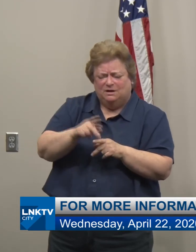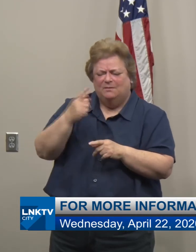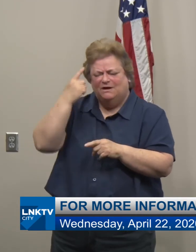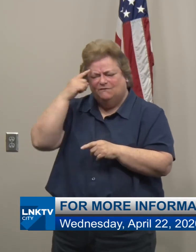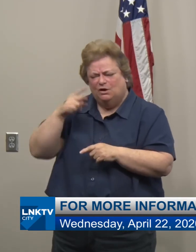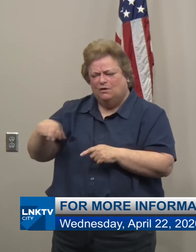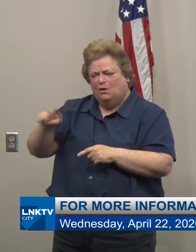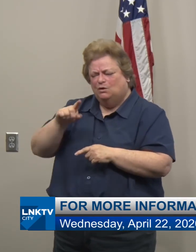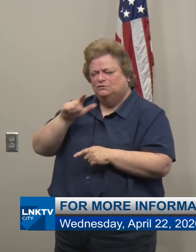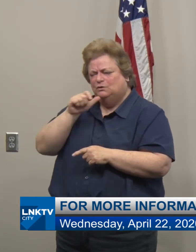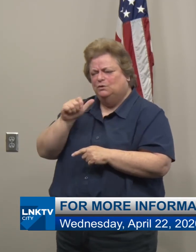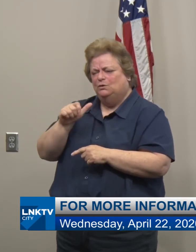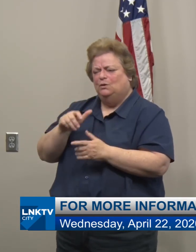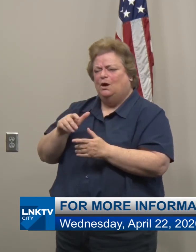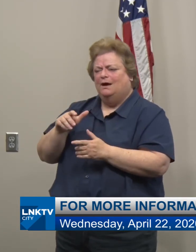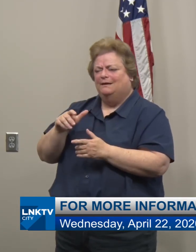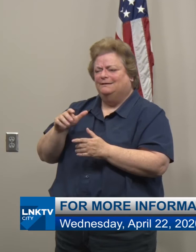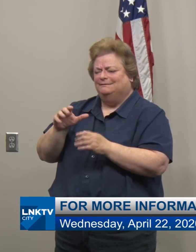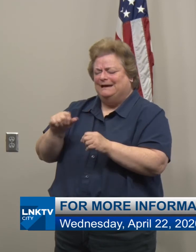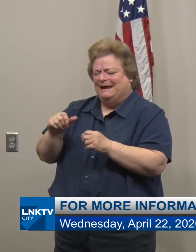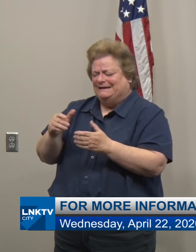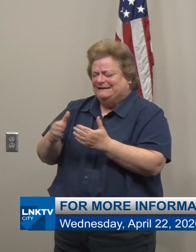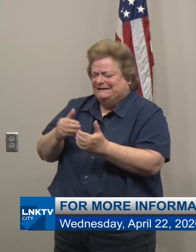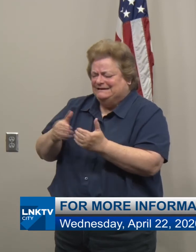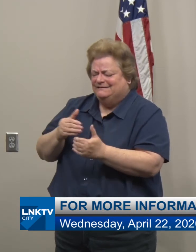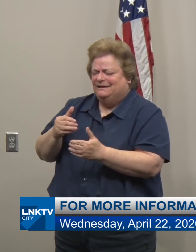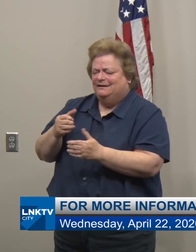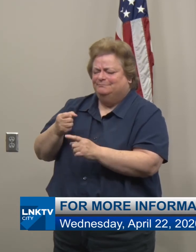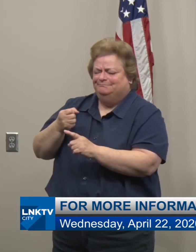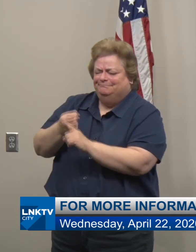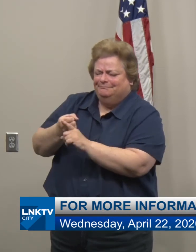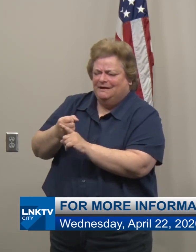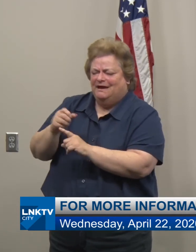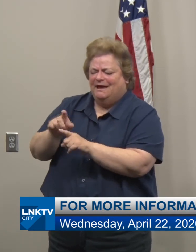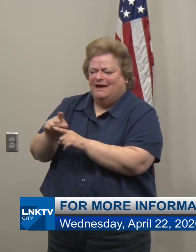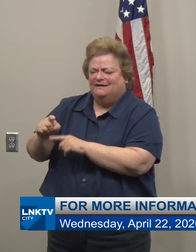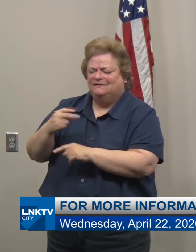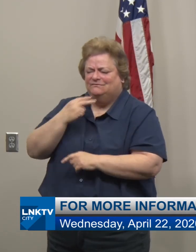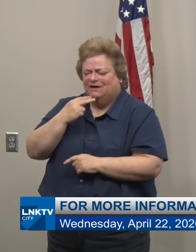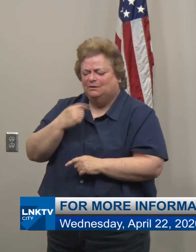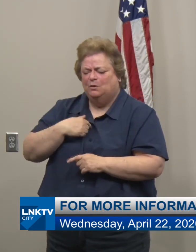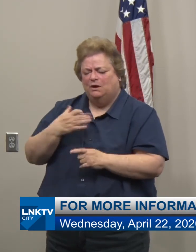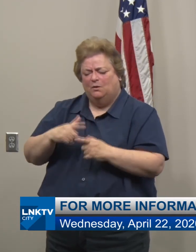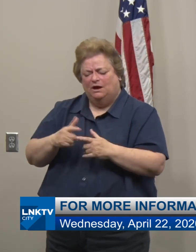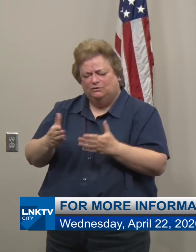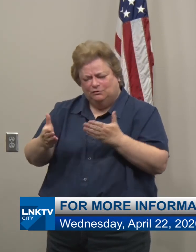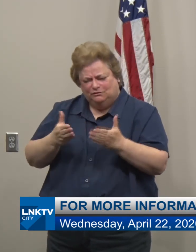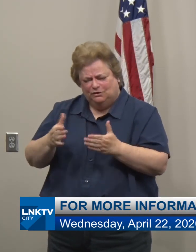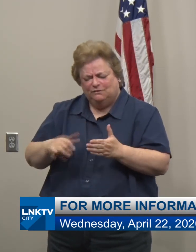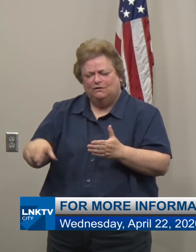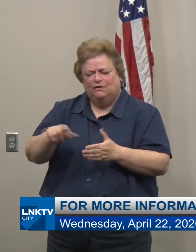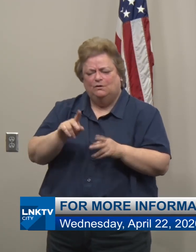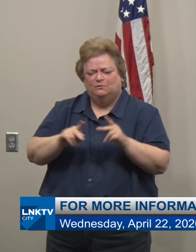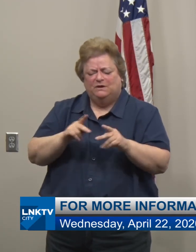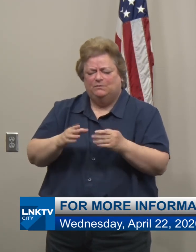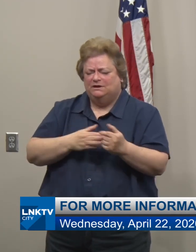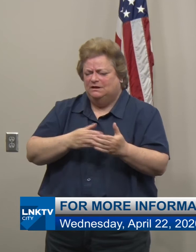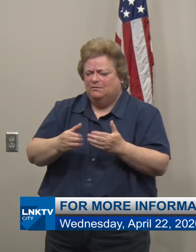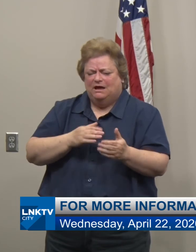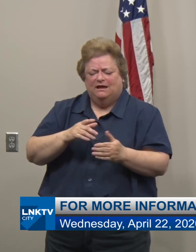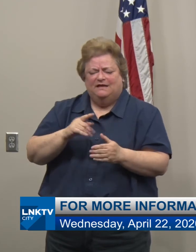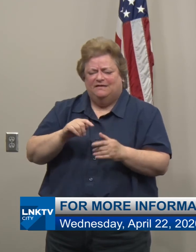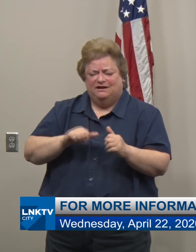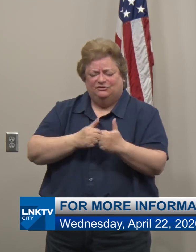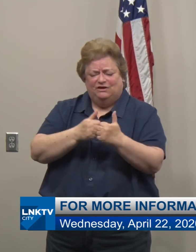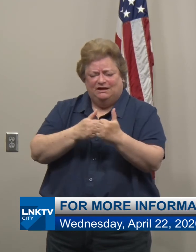to being victimized by others. As it is our duty and passion to continue to serve those members of our community regardless of the challenges we face, we will strive